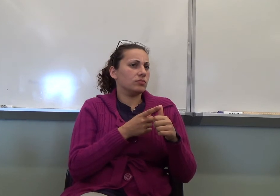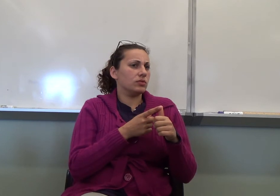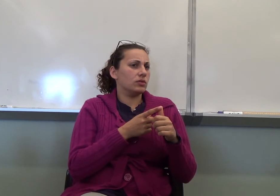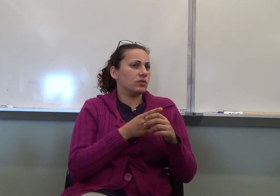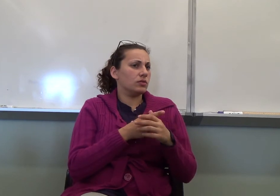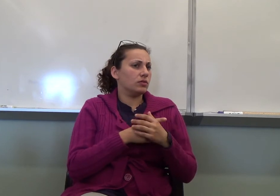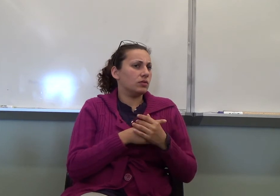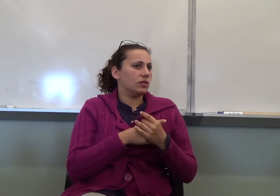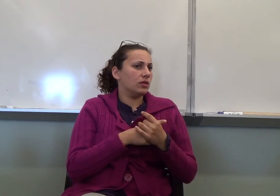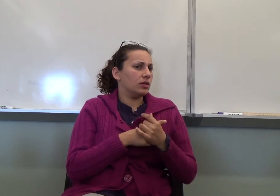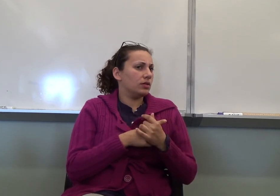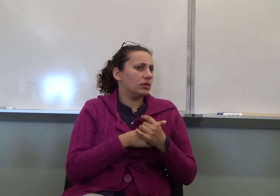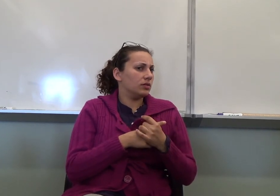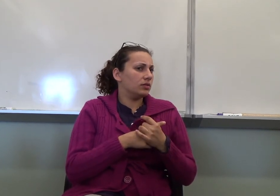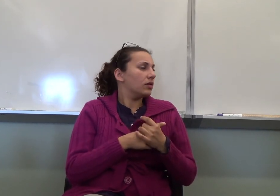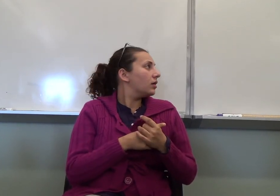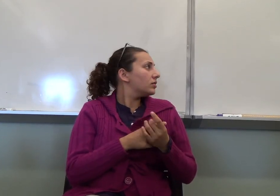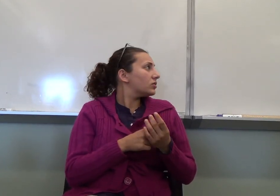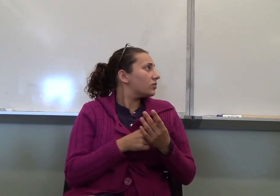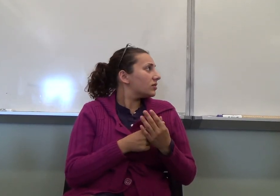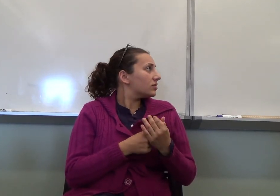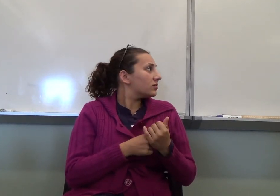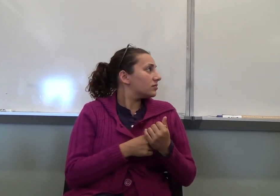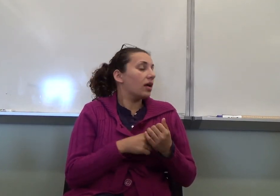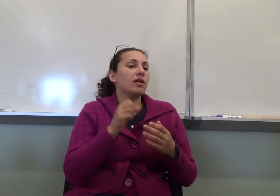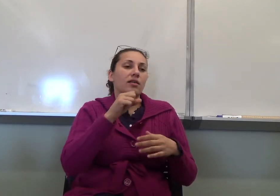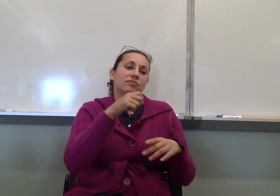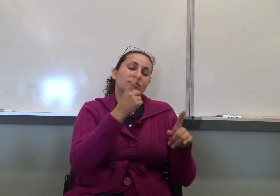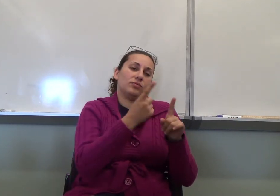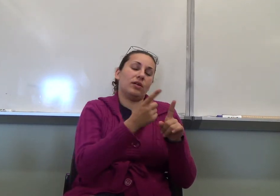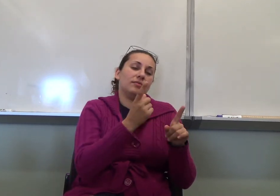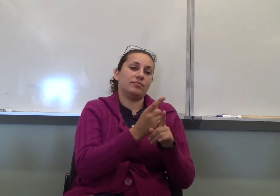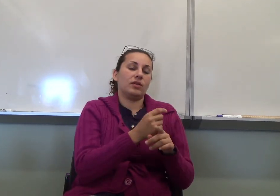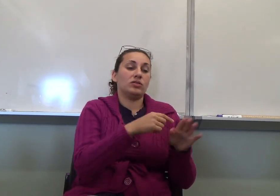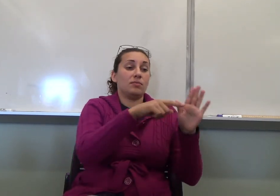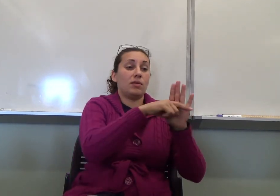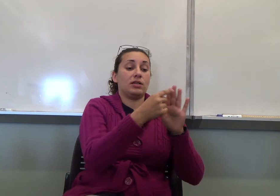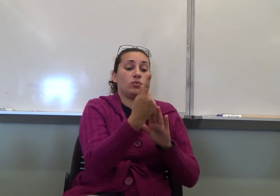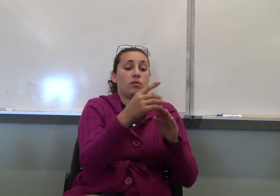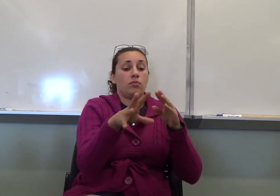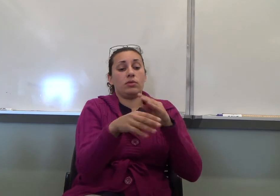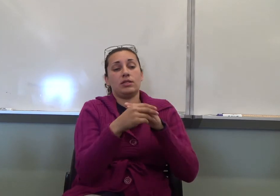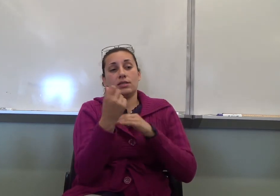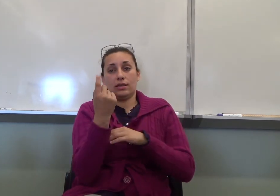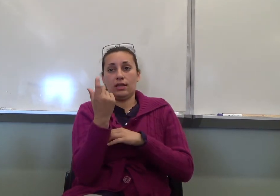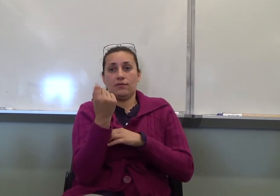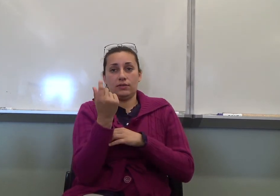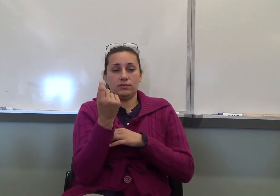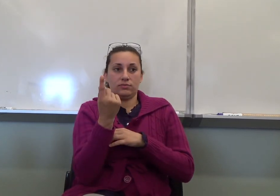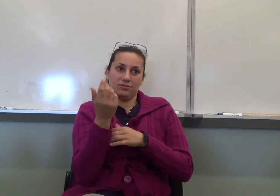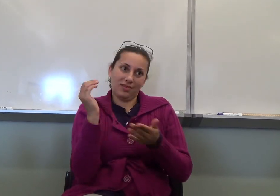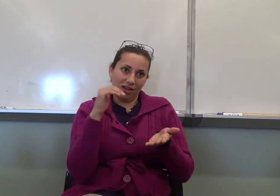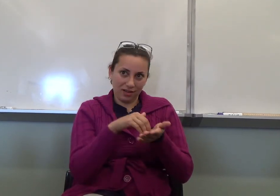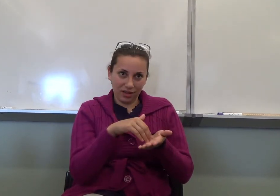All right, so we want to go in there. Minus 1 plus 11. Well, that's, again, rule number